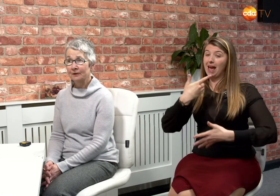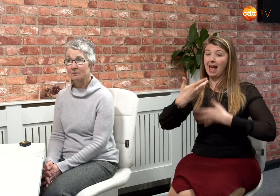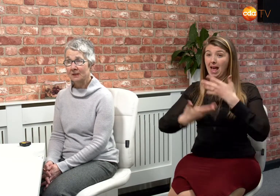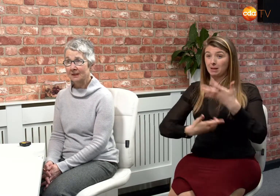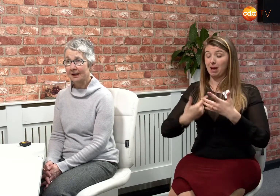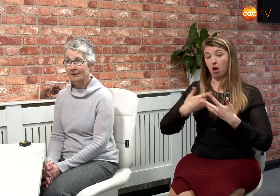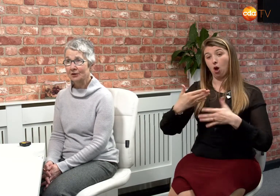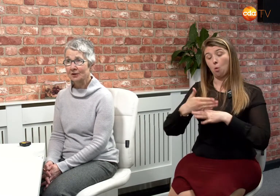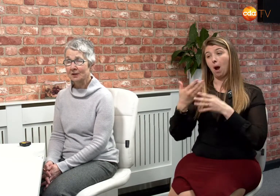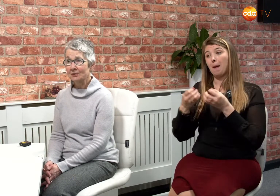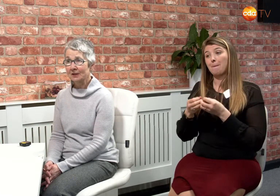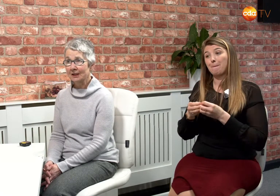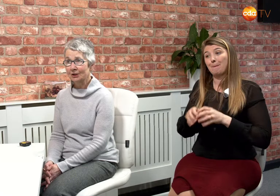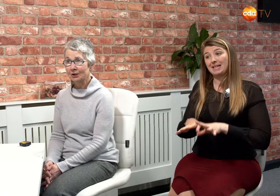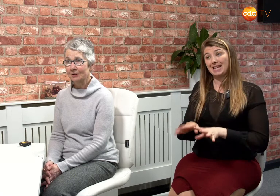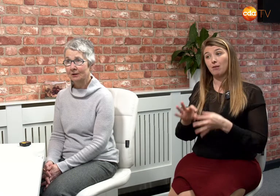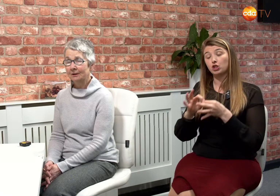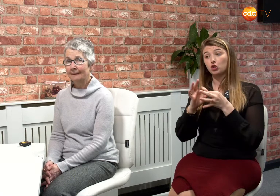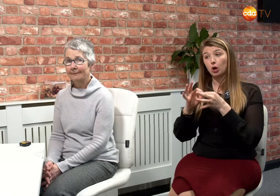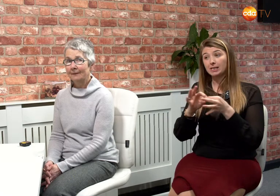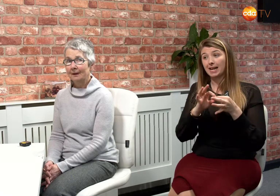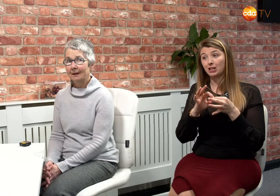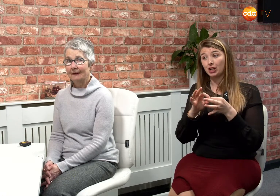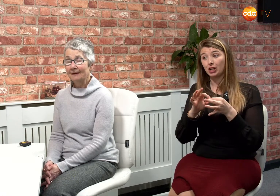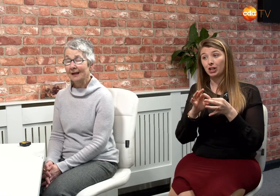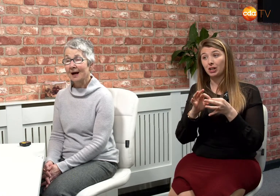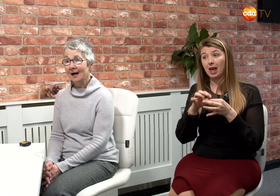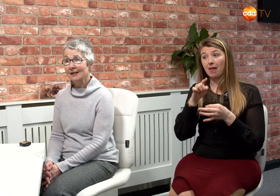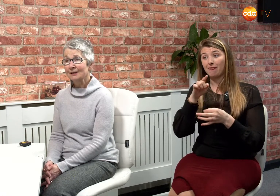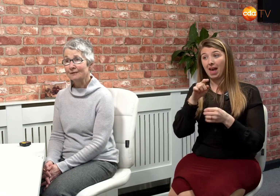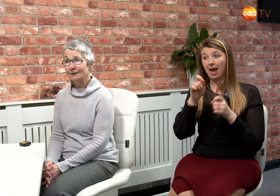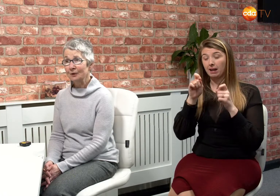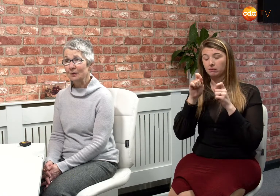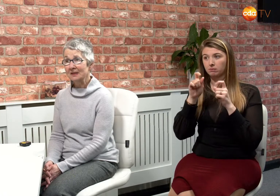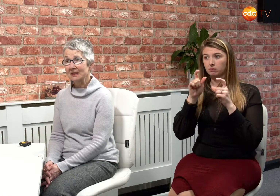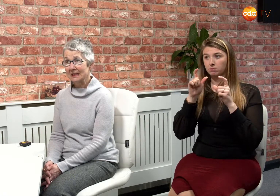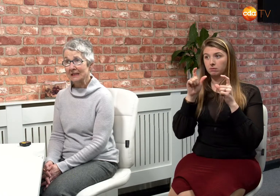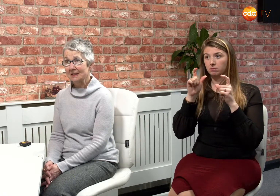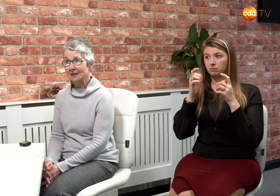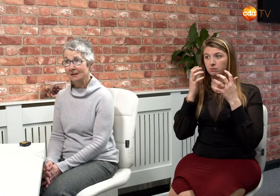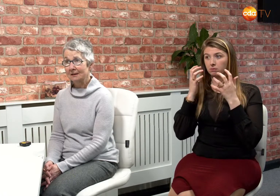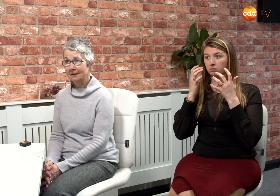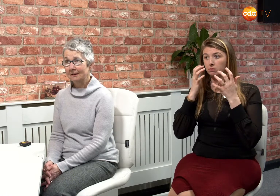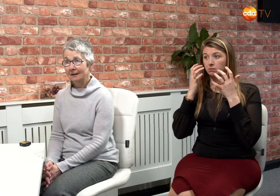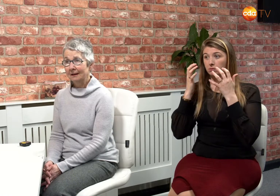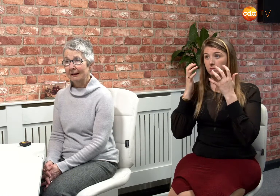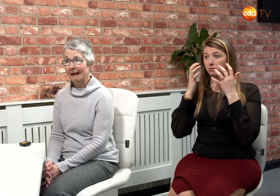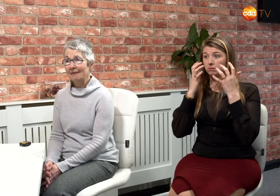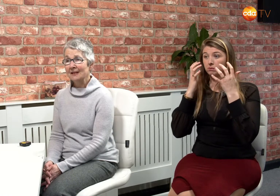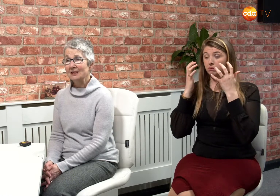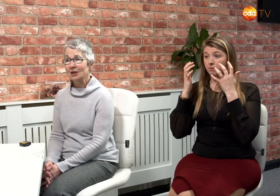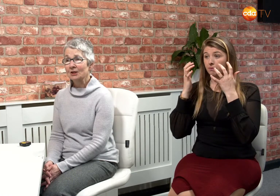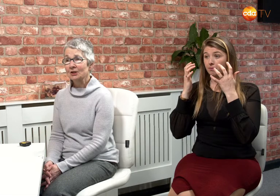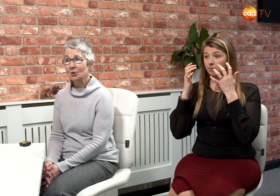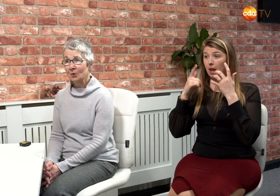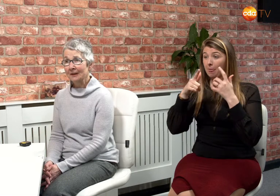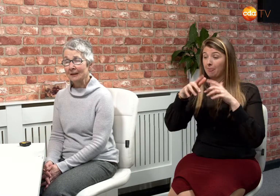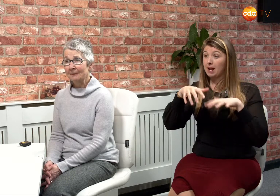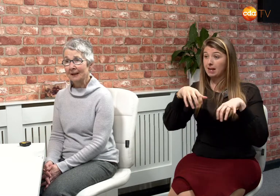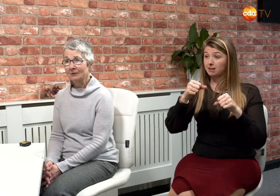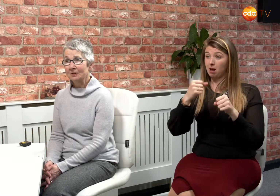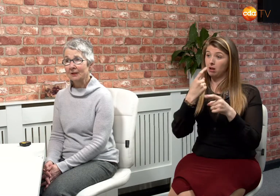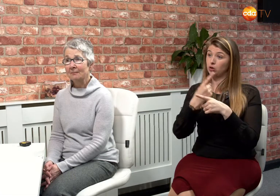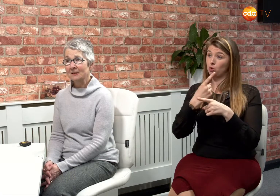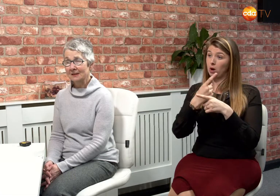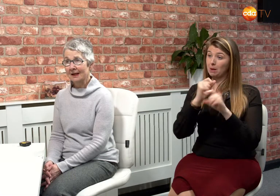I work for the Miscarriage Association, and their eyes fill with tears, and they start